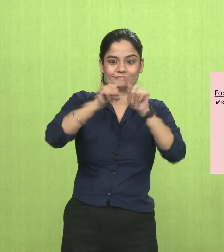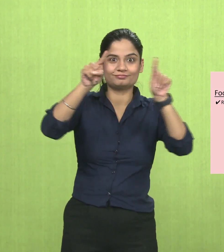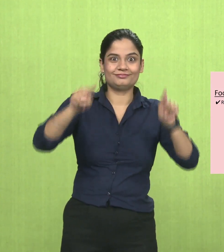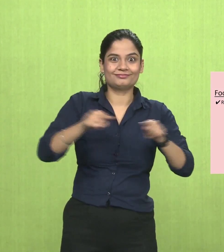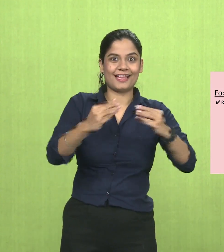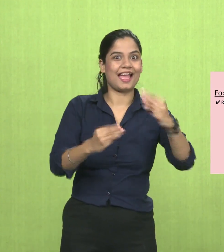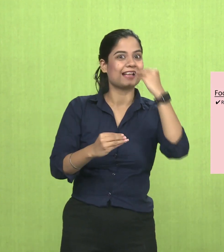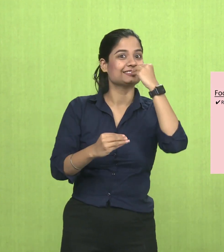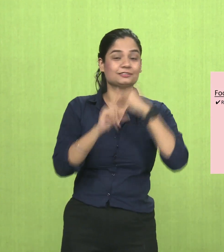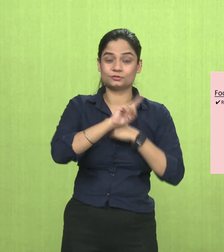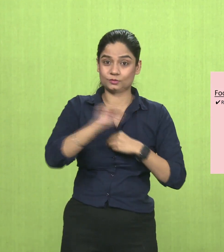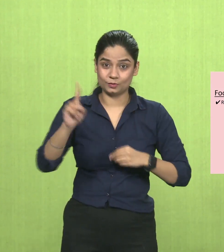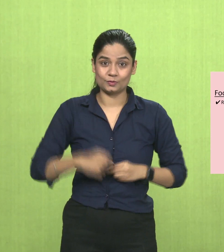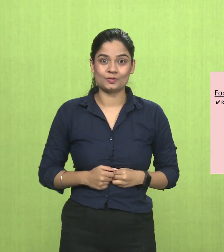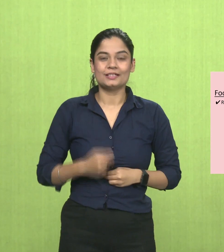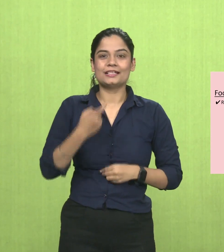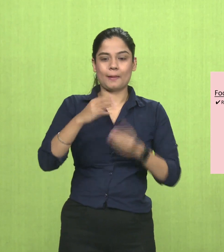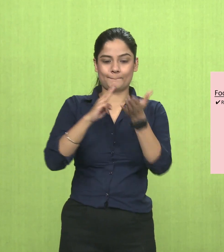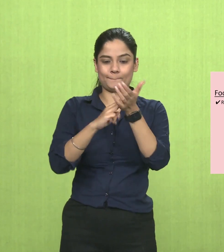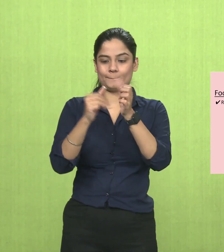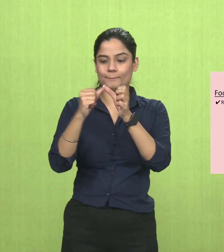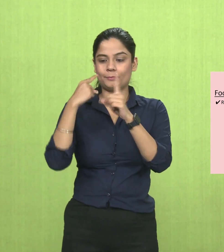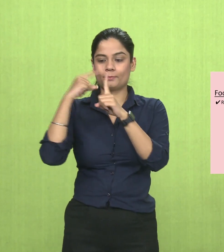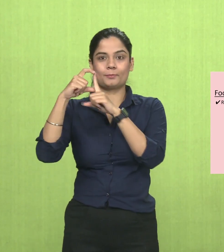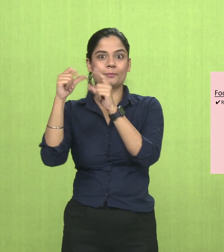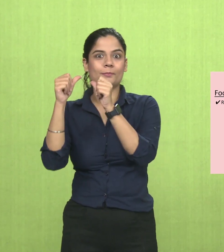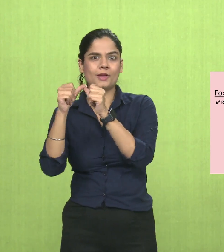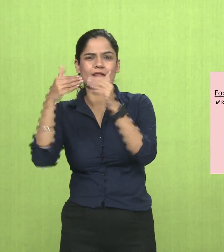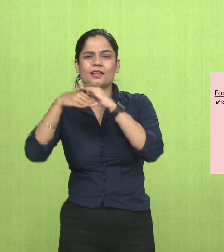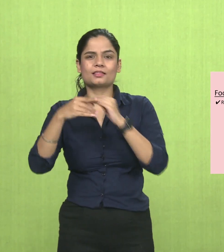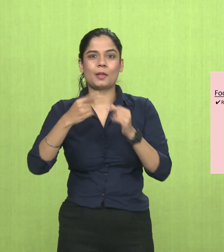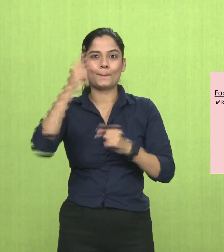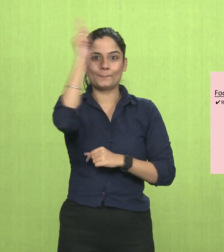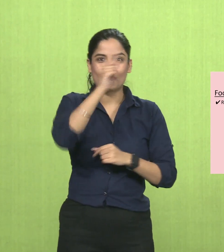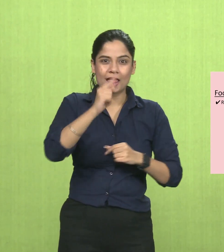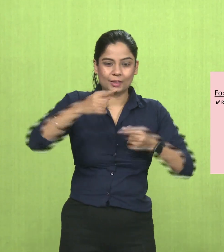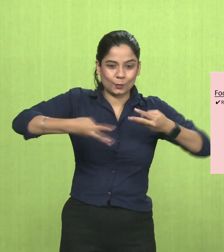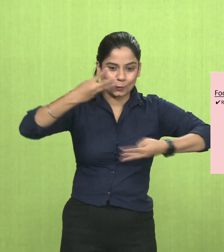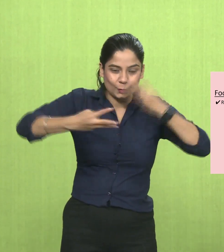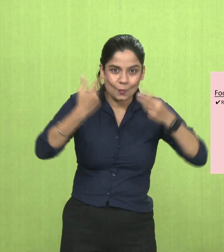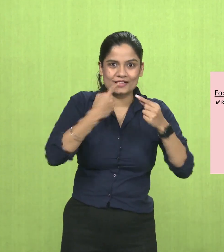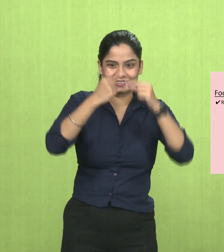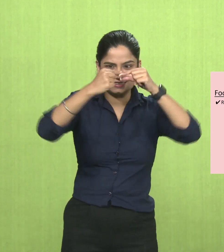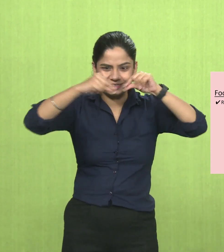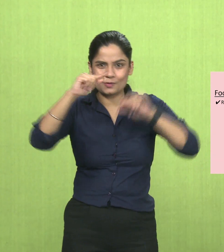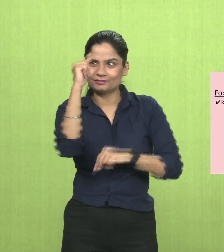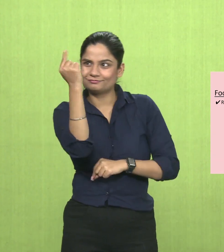Bread, don't eat bread. Maida, products made of maida like Maggi, pasta,